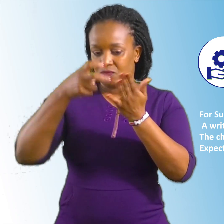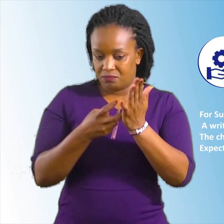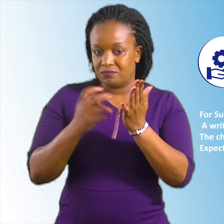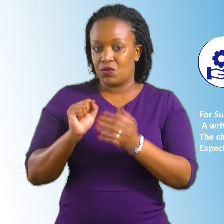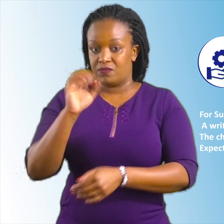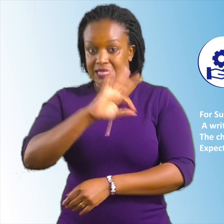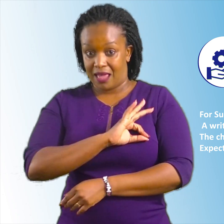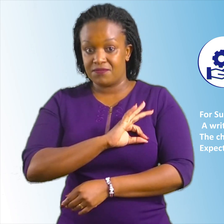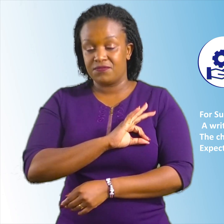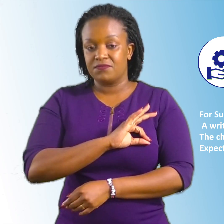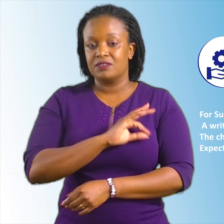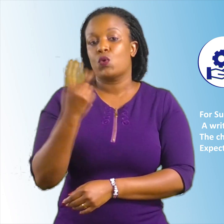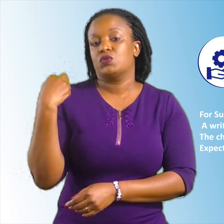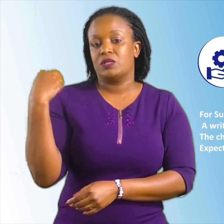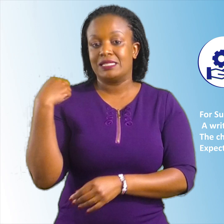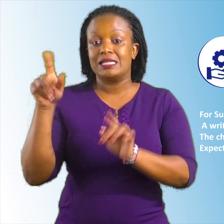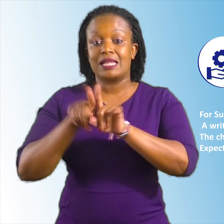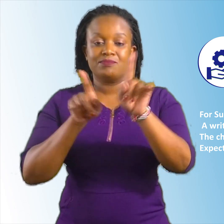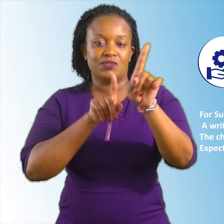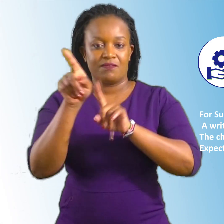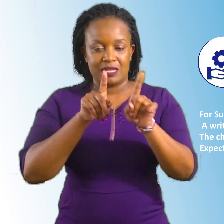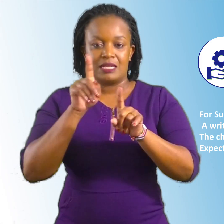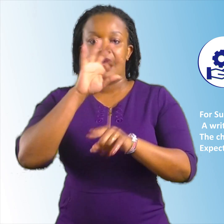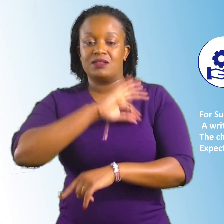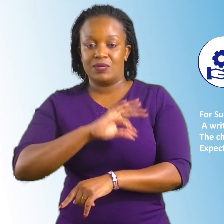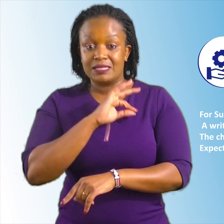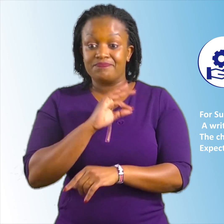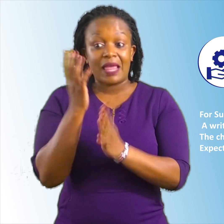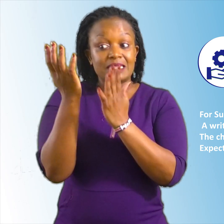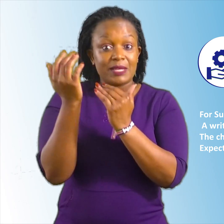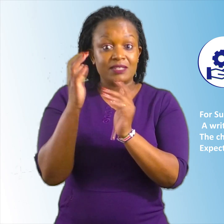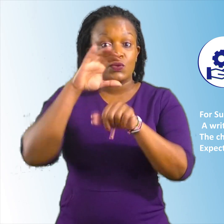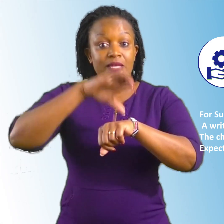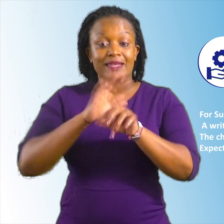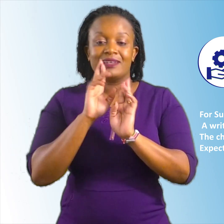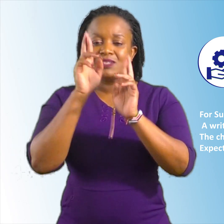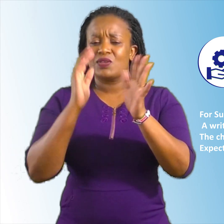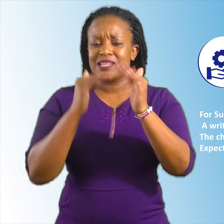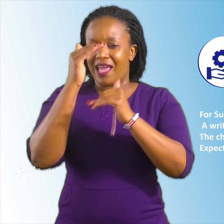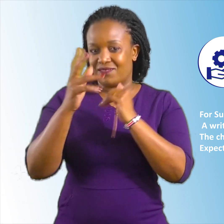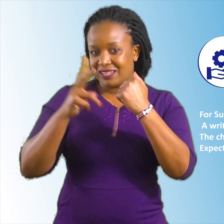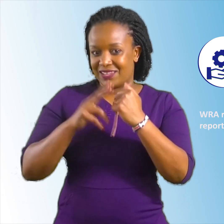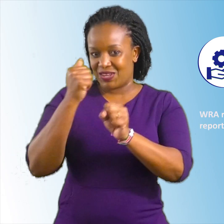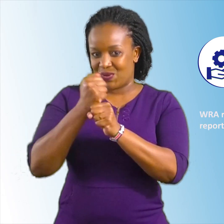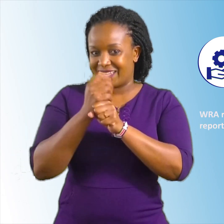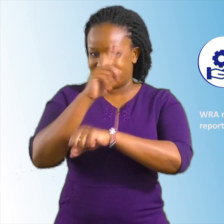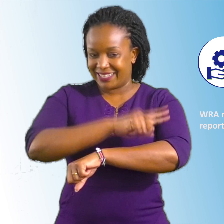rates and AA rates for mileage. Expect to receive the results in 7 working